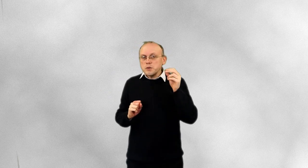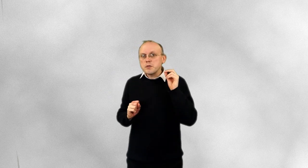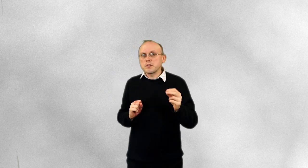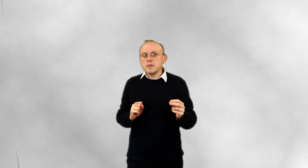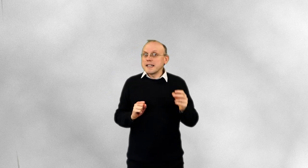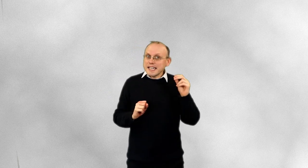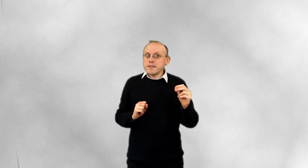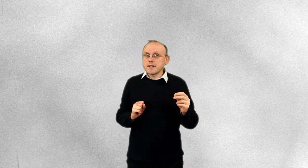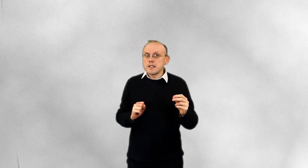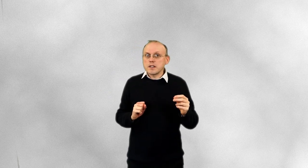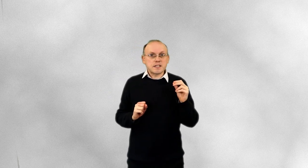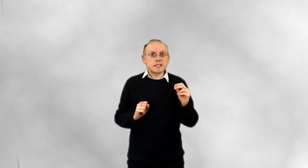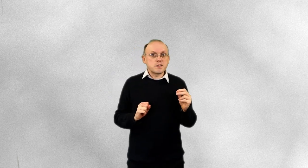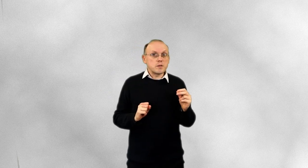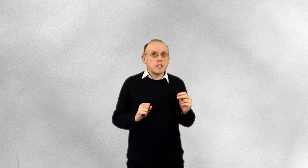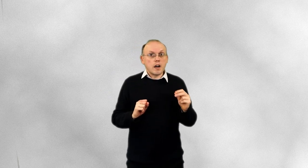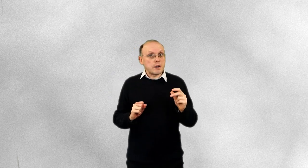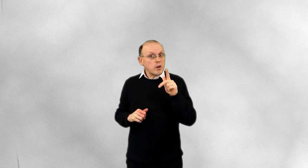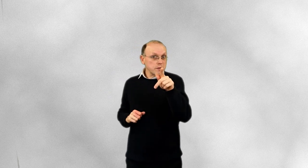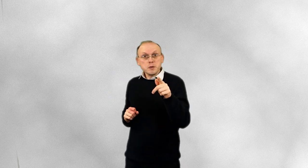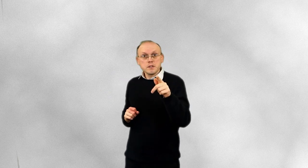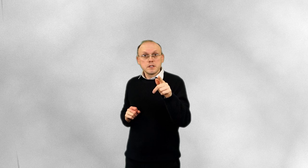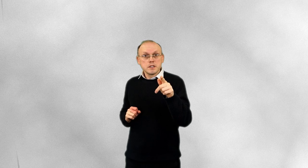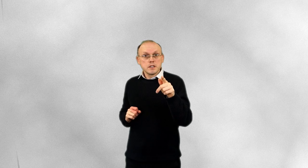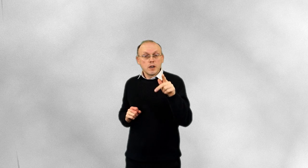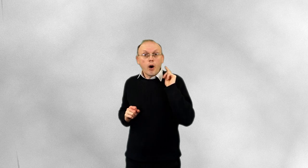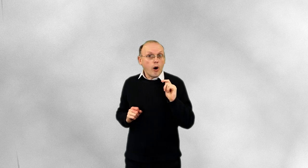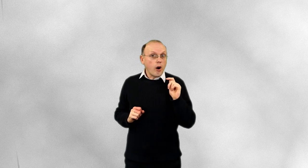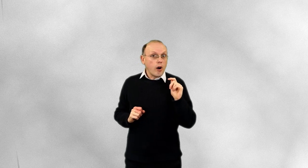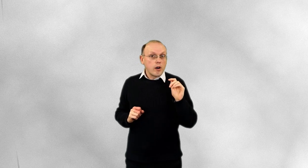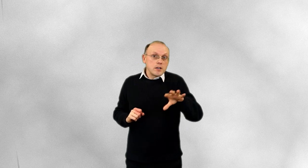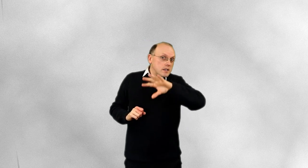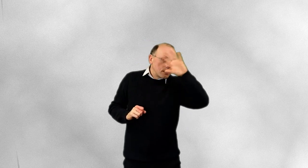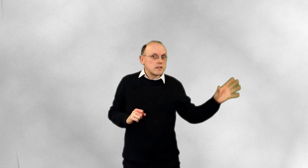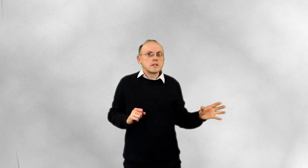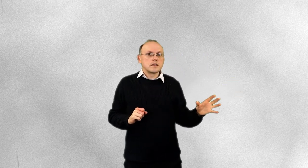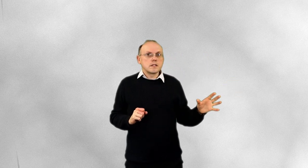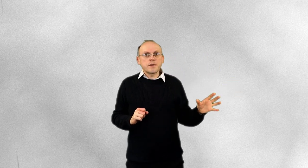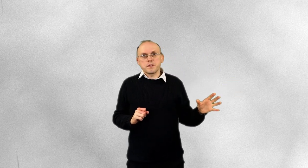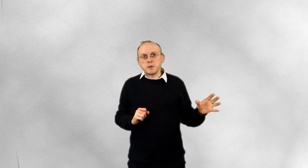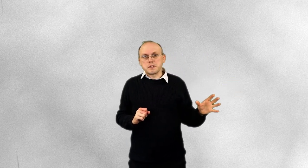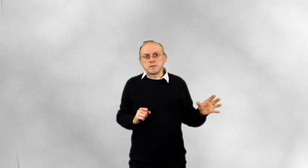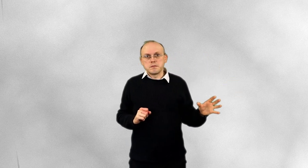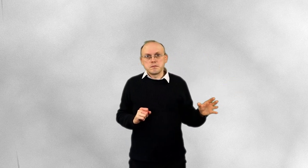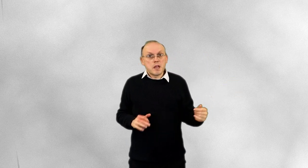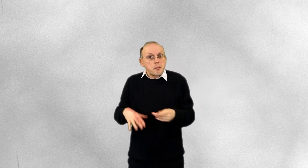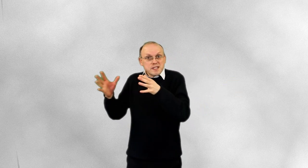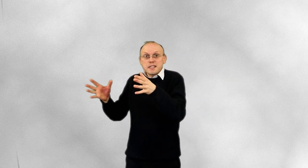do if a text gives you only one view or different views. Positive